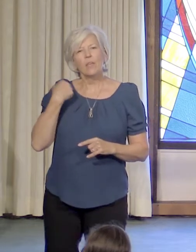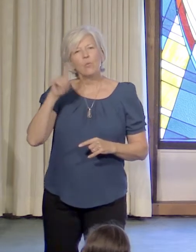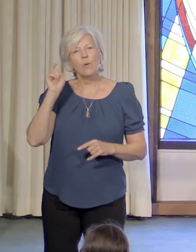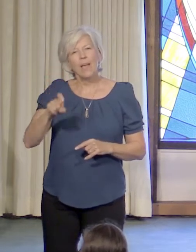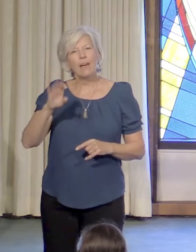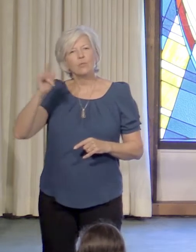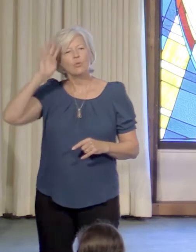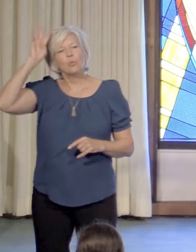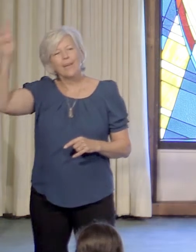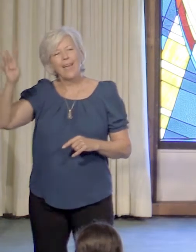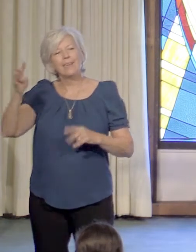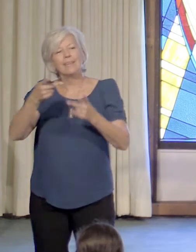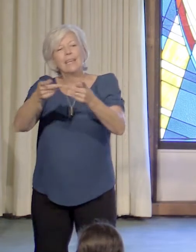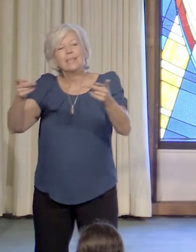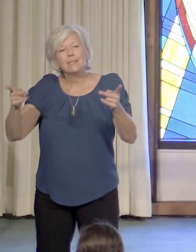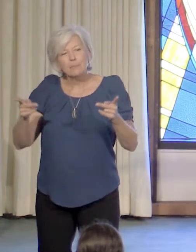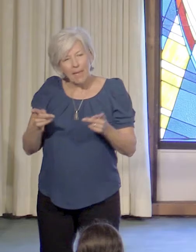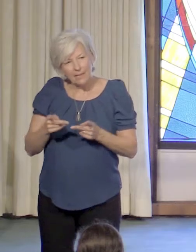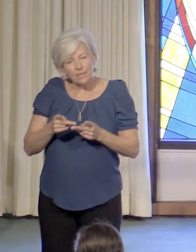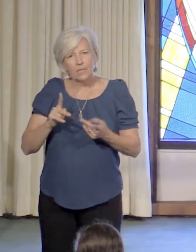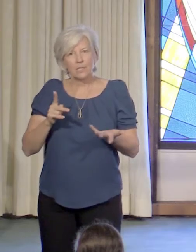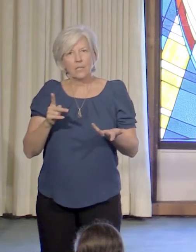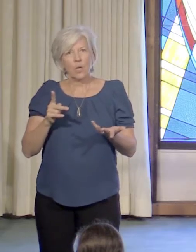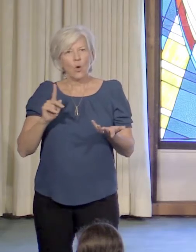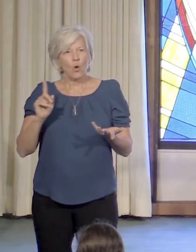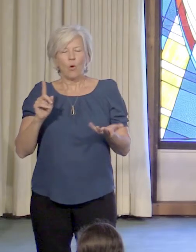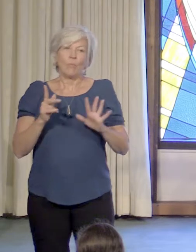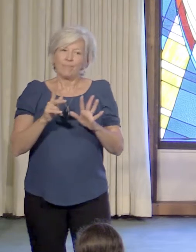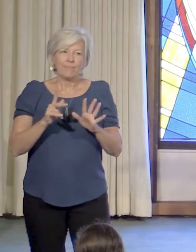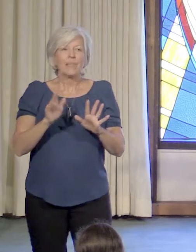we find joy in relationship.